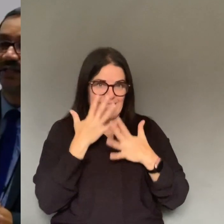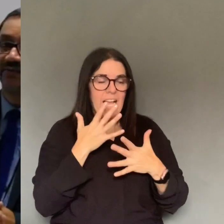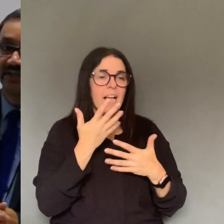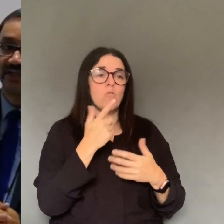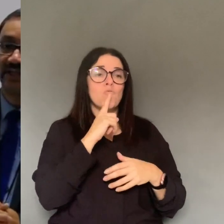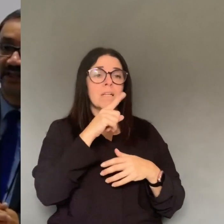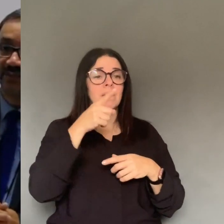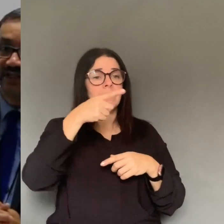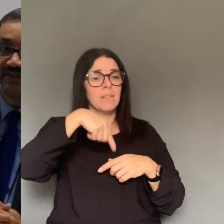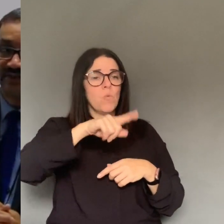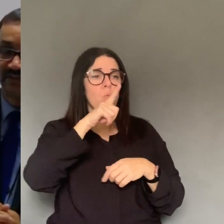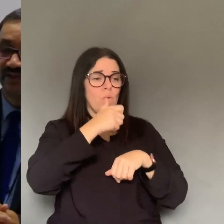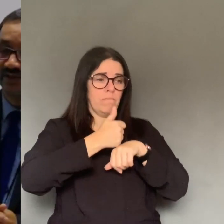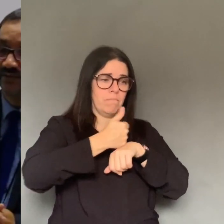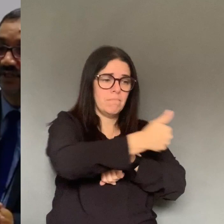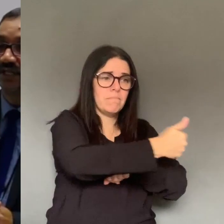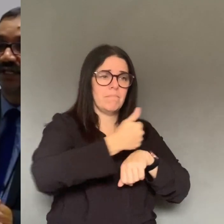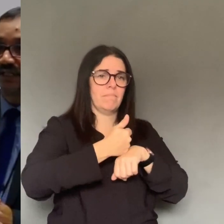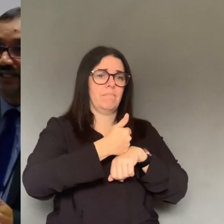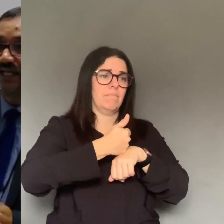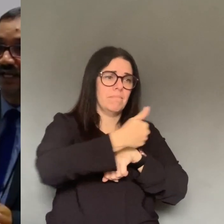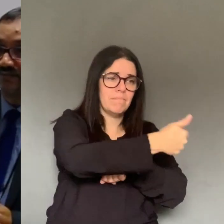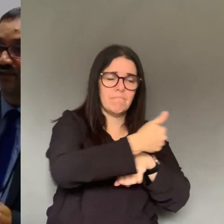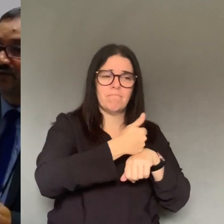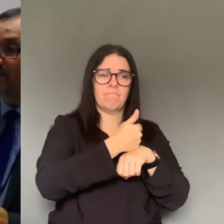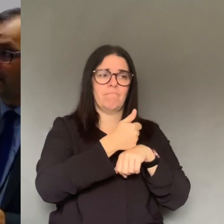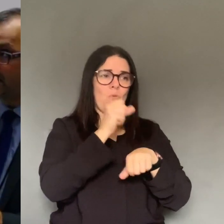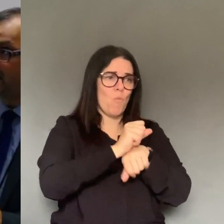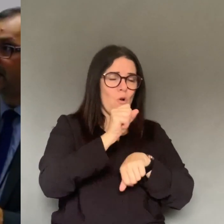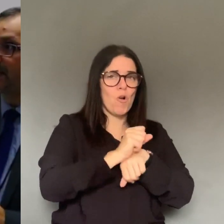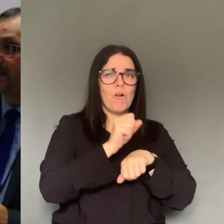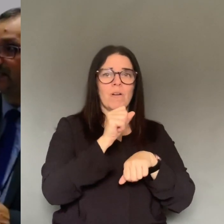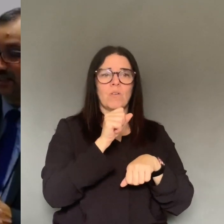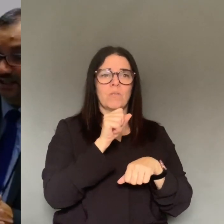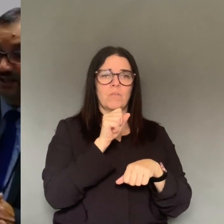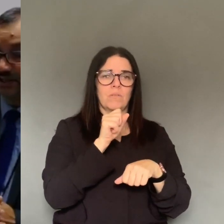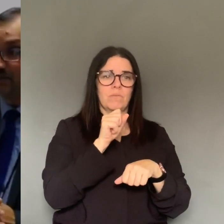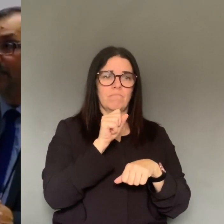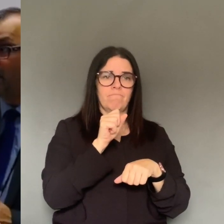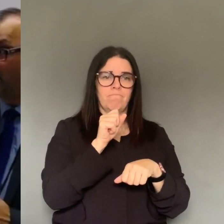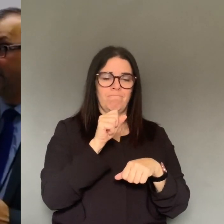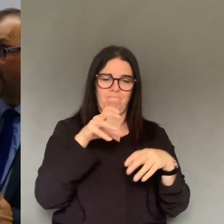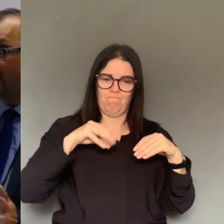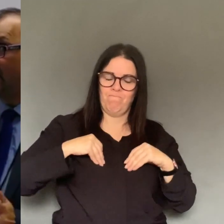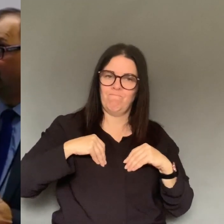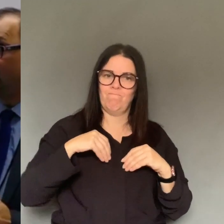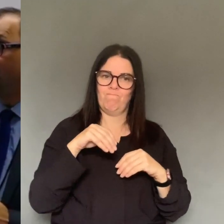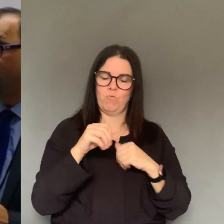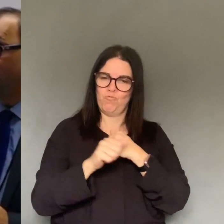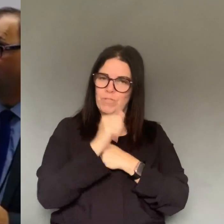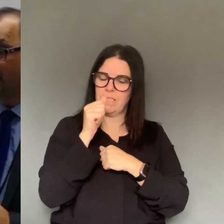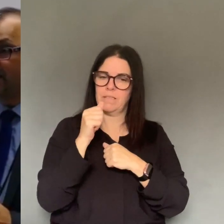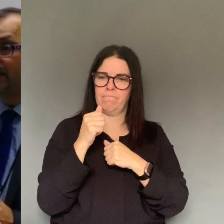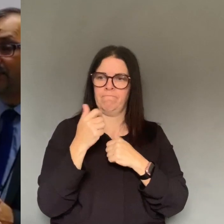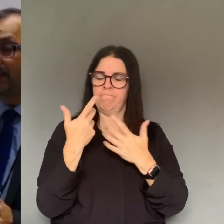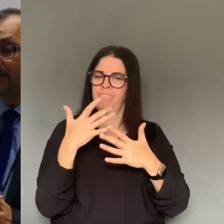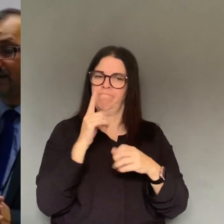knowing the risk that they're putting themselves into. They have a strong work ethic, and they are doing what they think is in the best